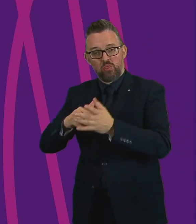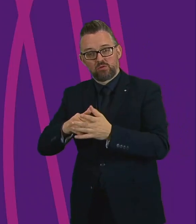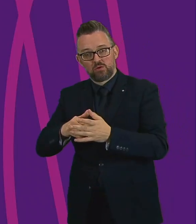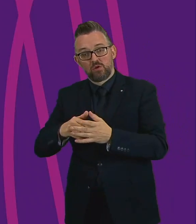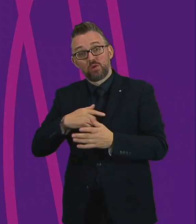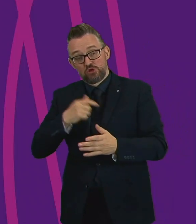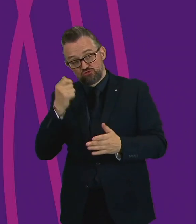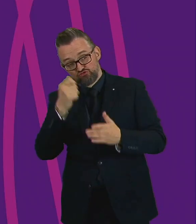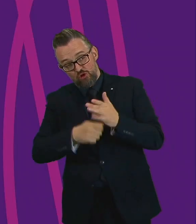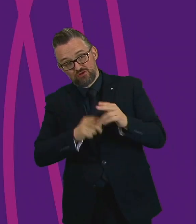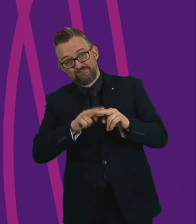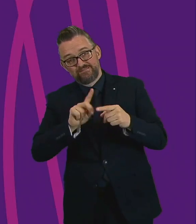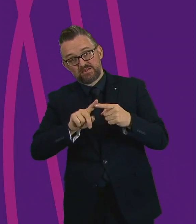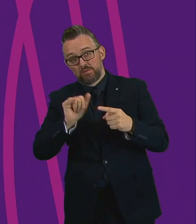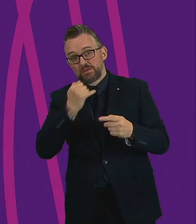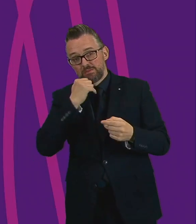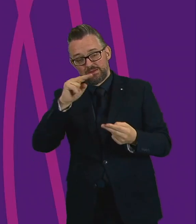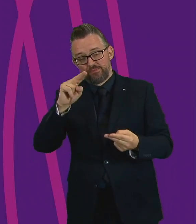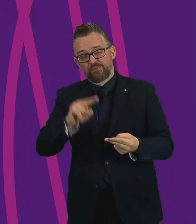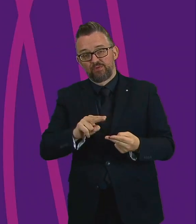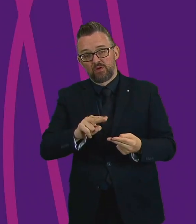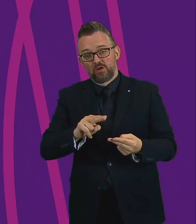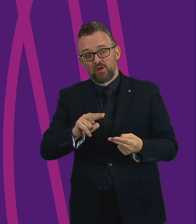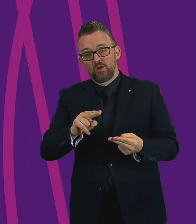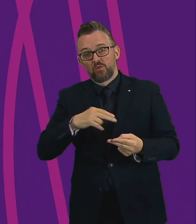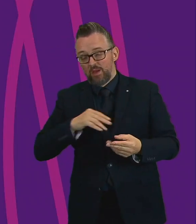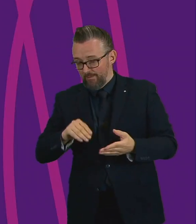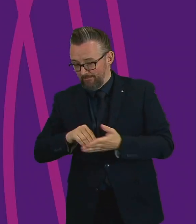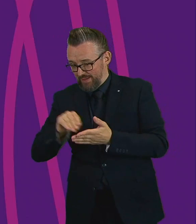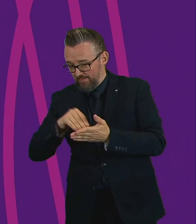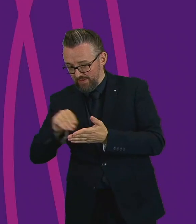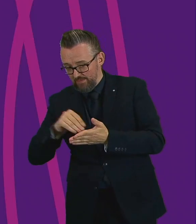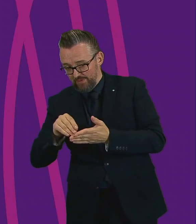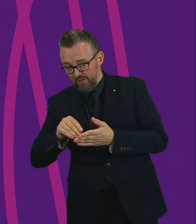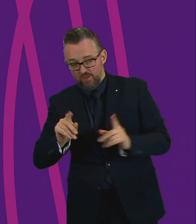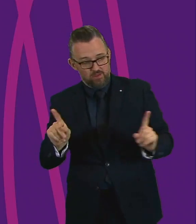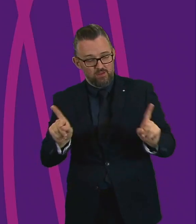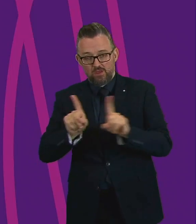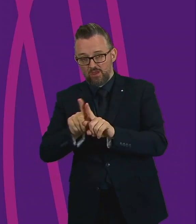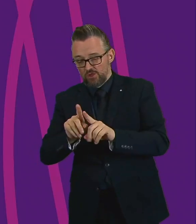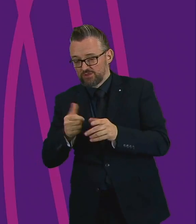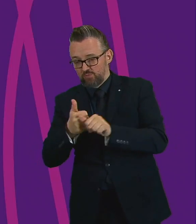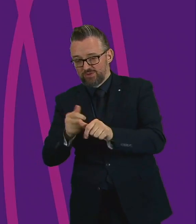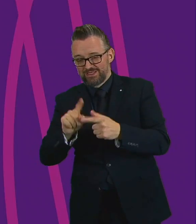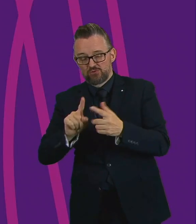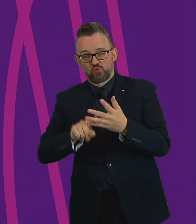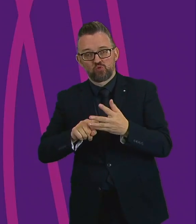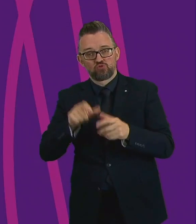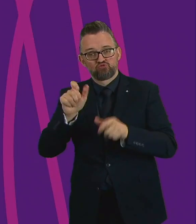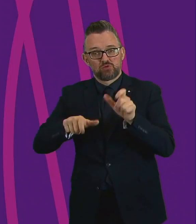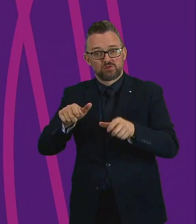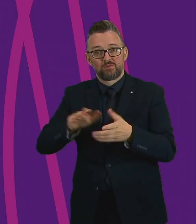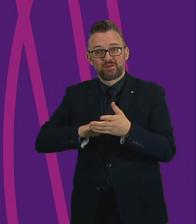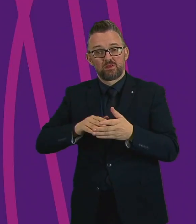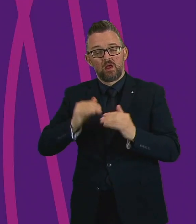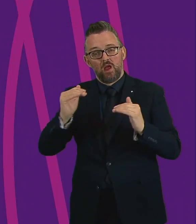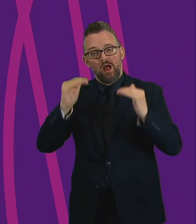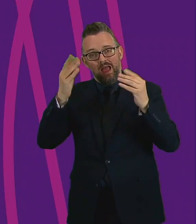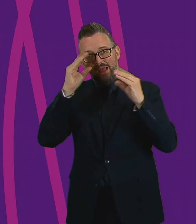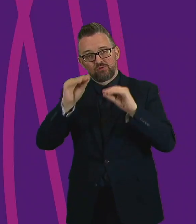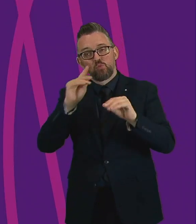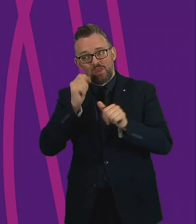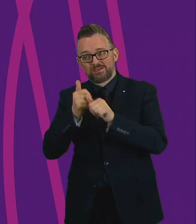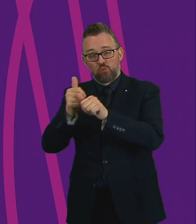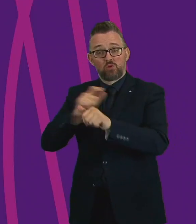charged fees, their numbers might fall, but fees paid, together with resources currently provided in support of EU students, would undoubtedly assist higher education, which is